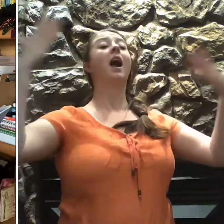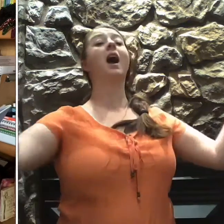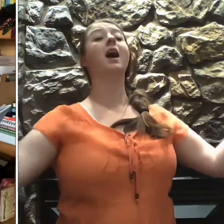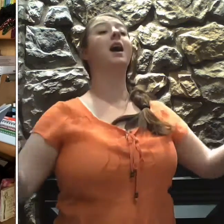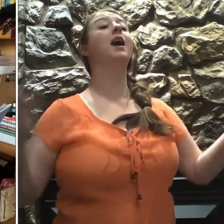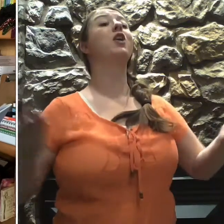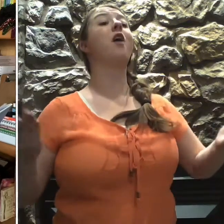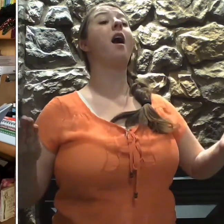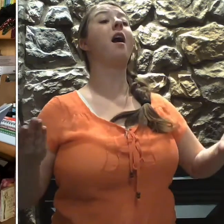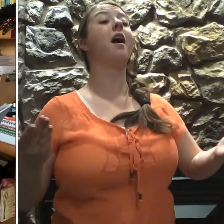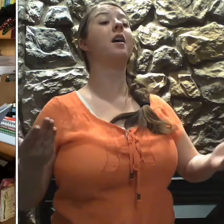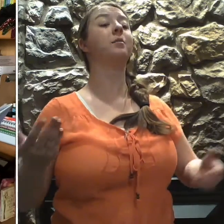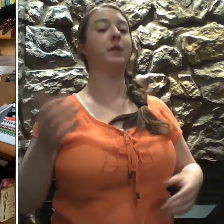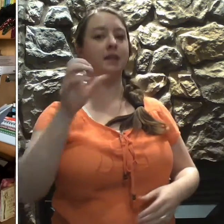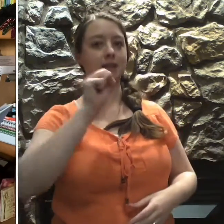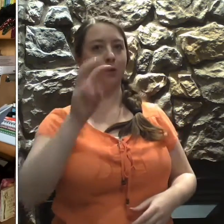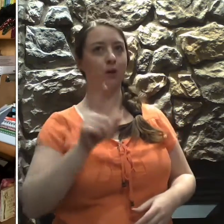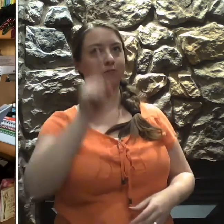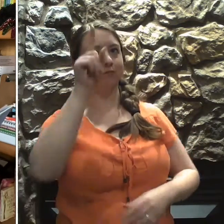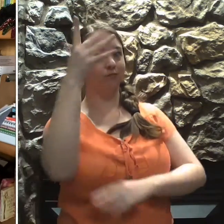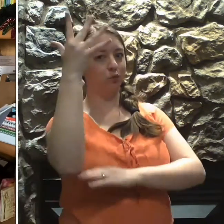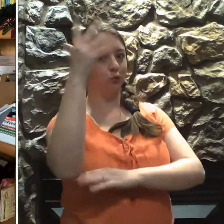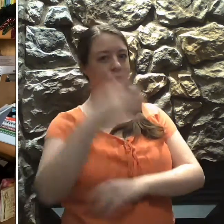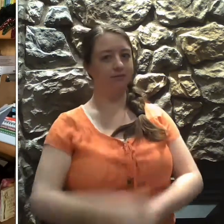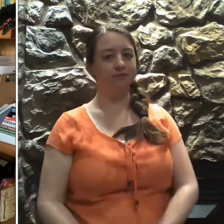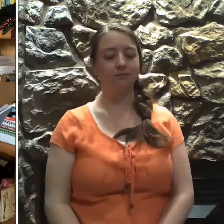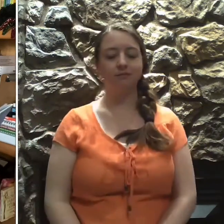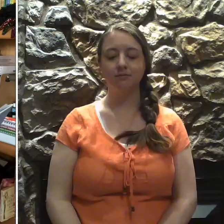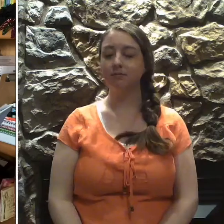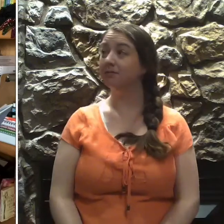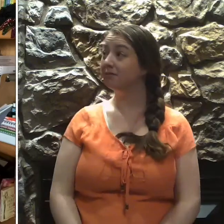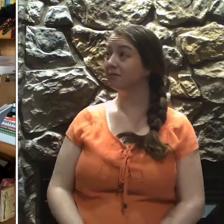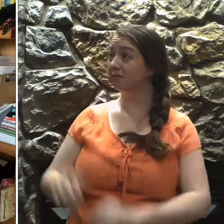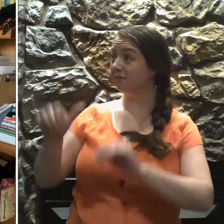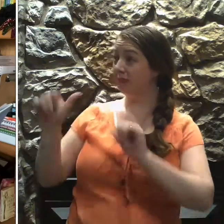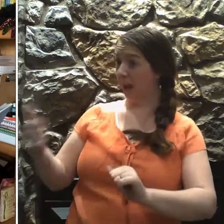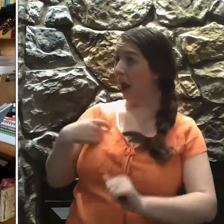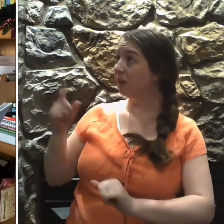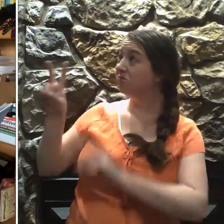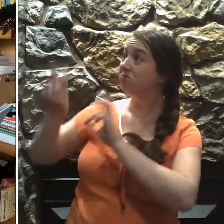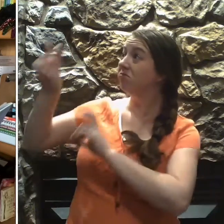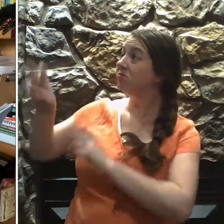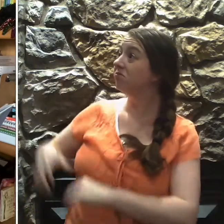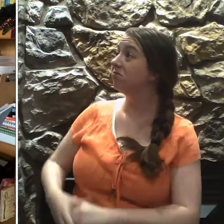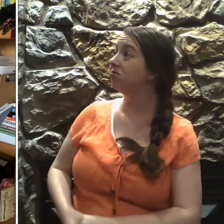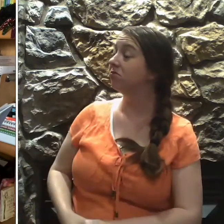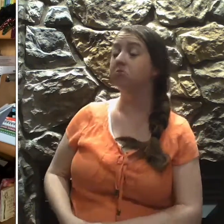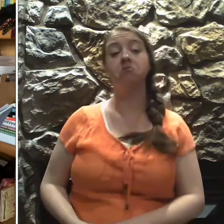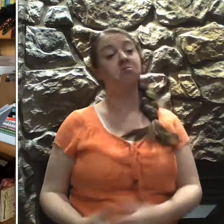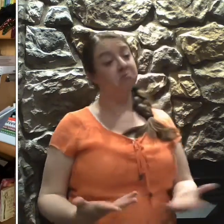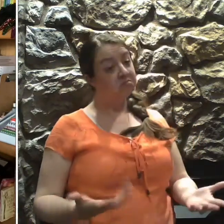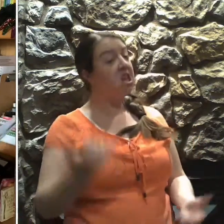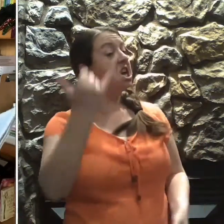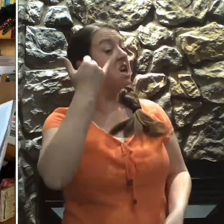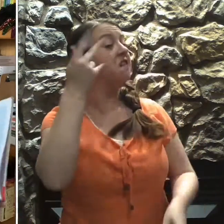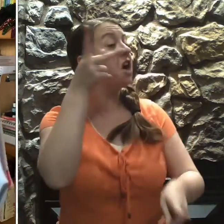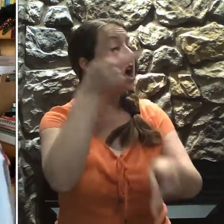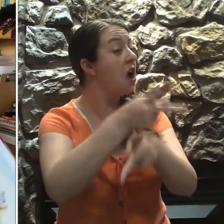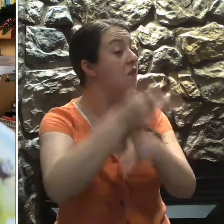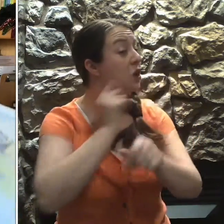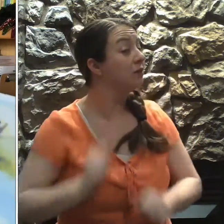tree. "Can I come up?" asked Michael. "If you are careful," said